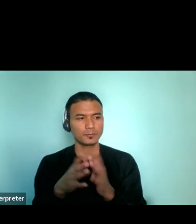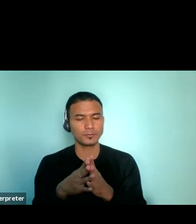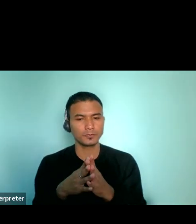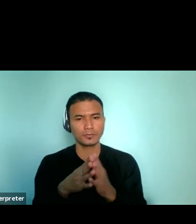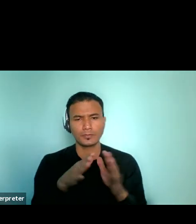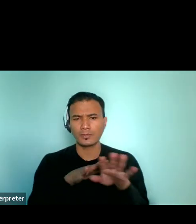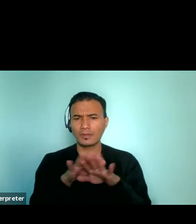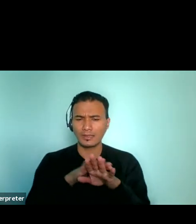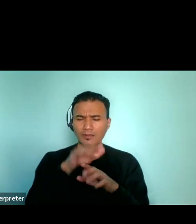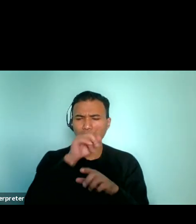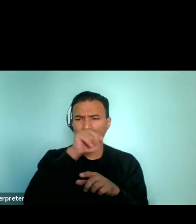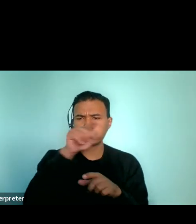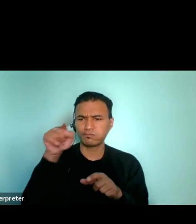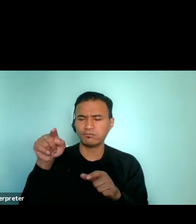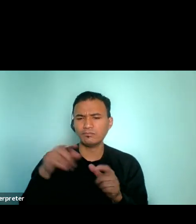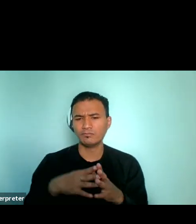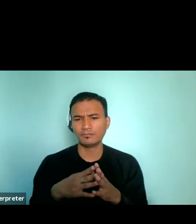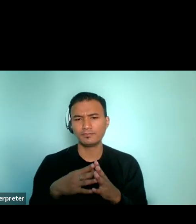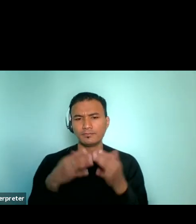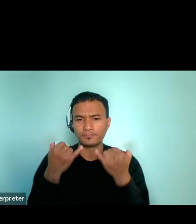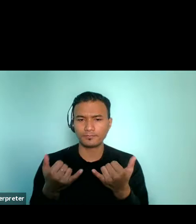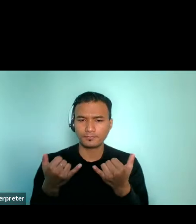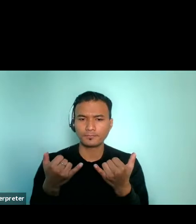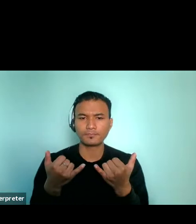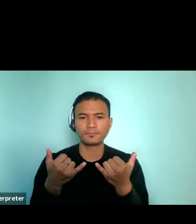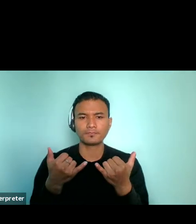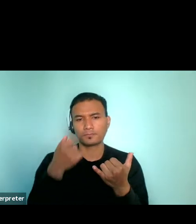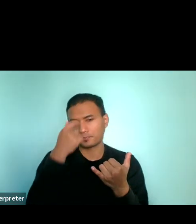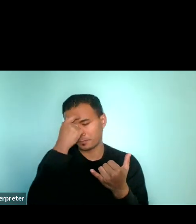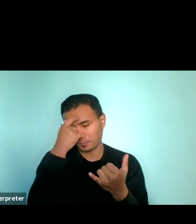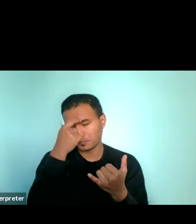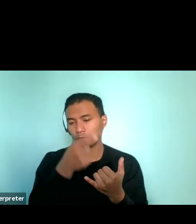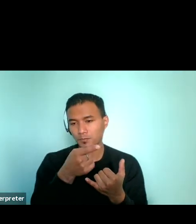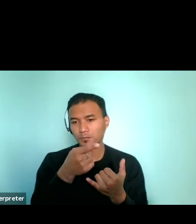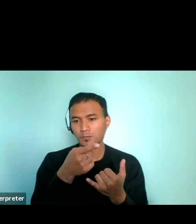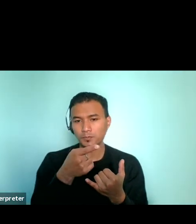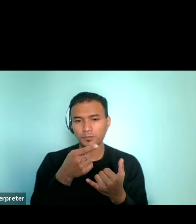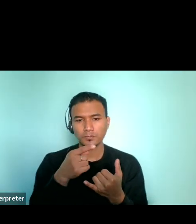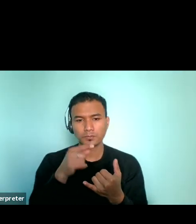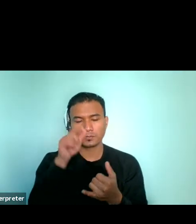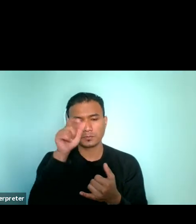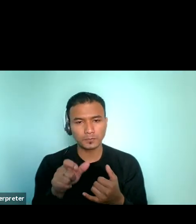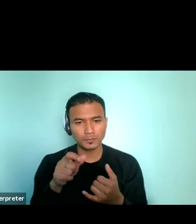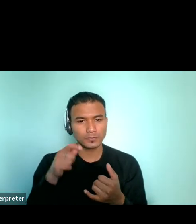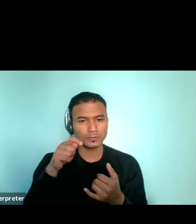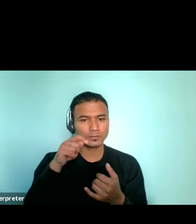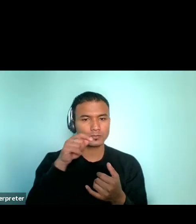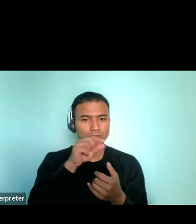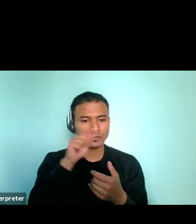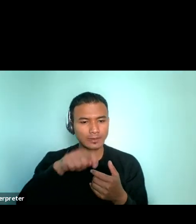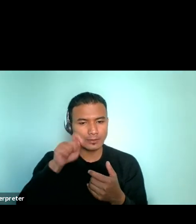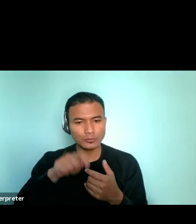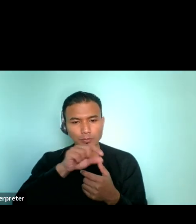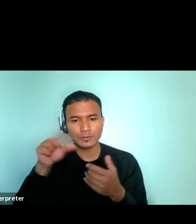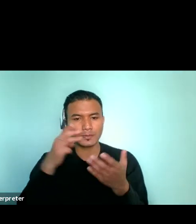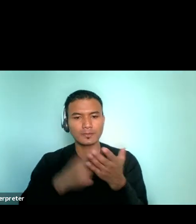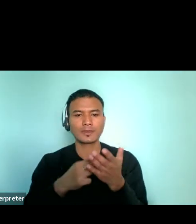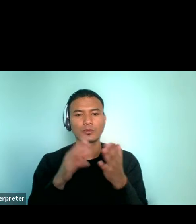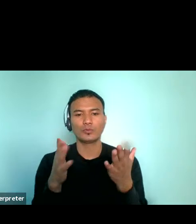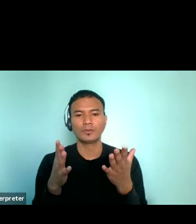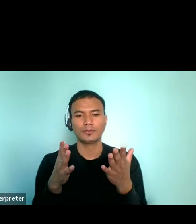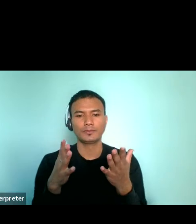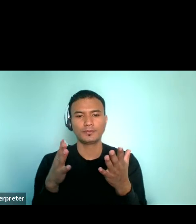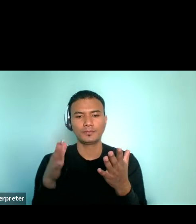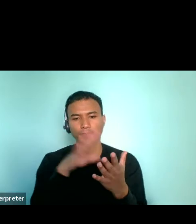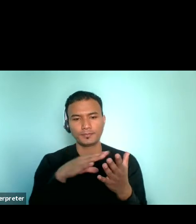Many of them now suffer, not only for the legal cases. They also could not work